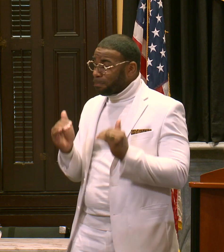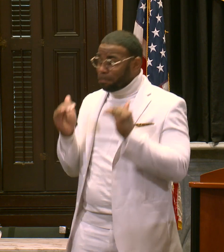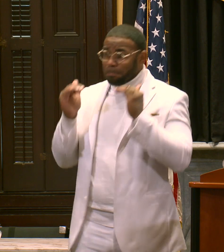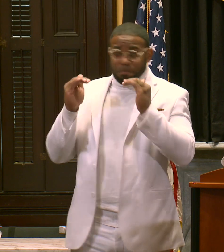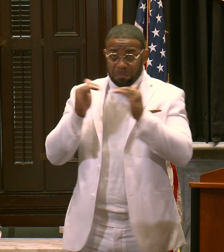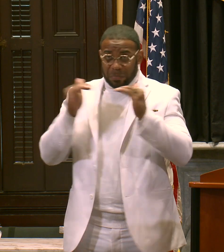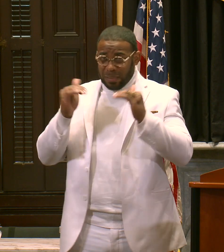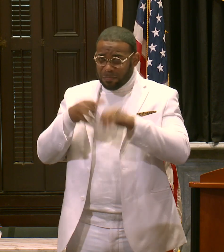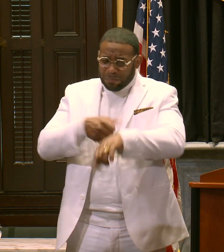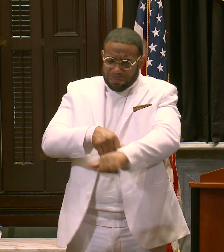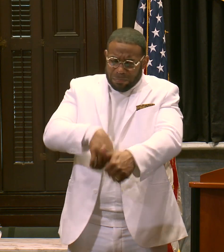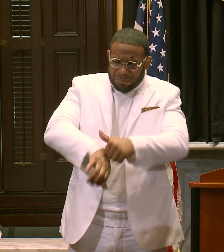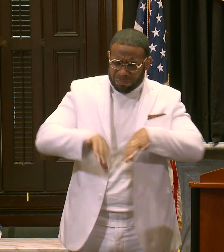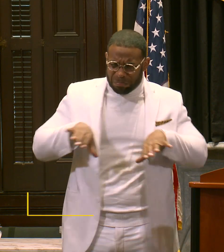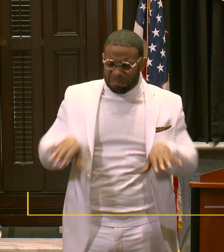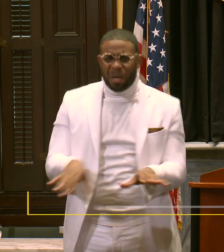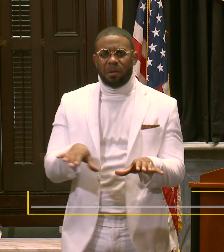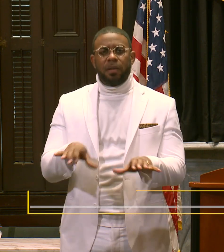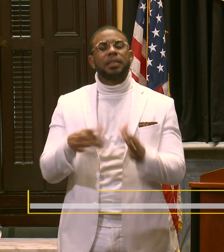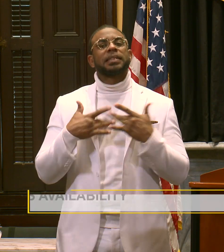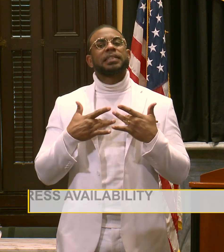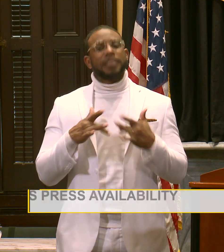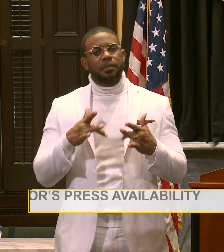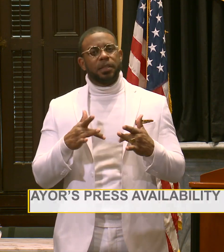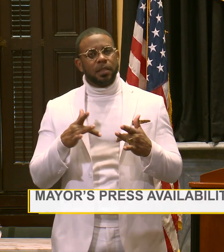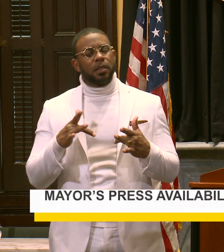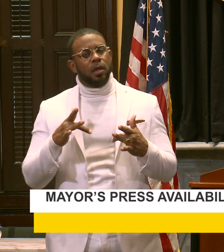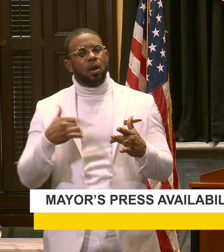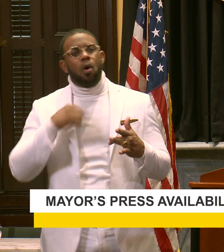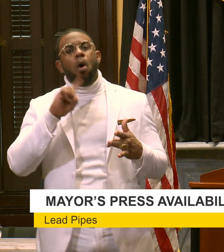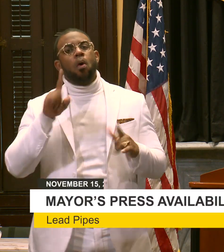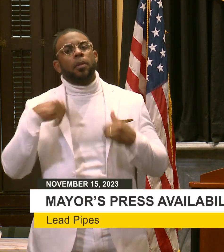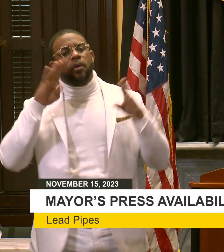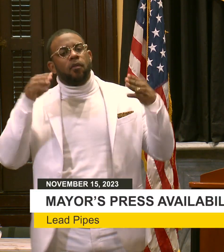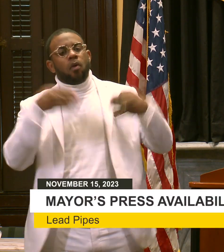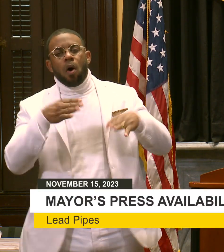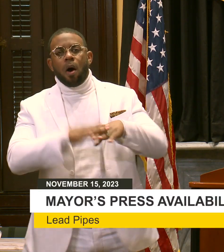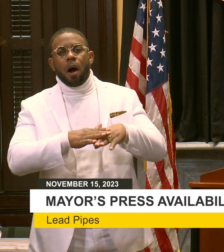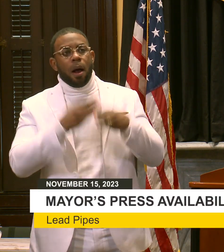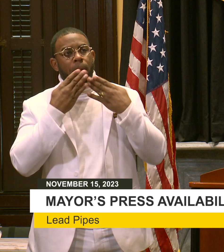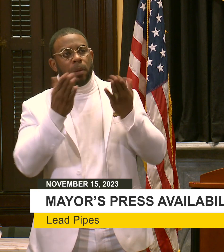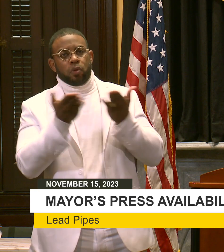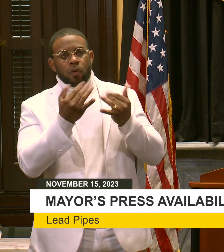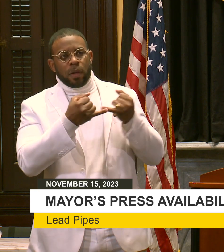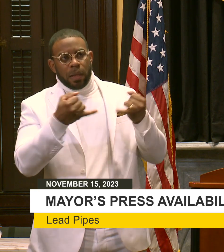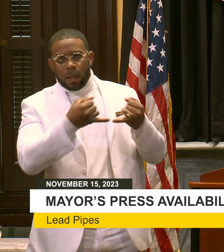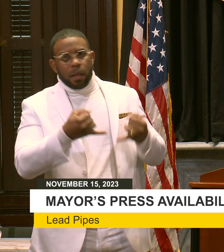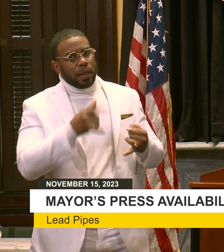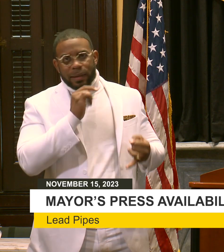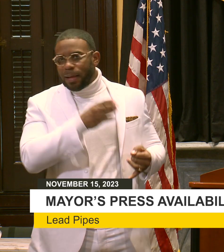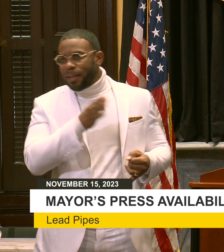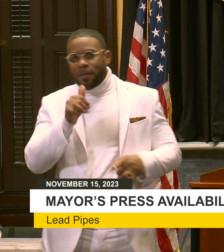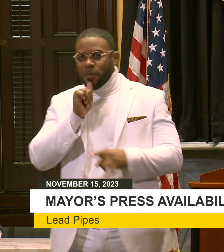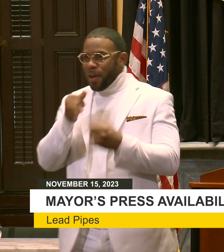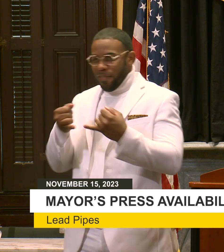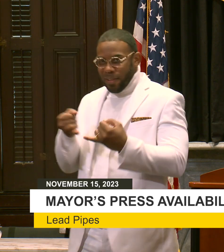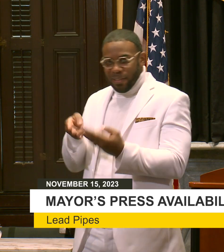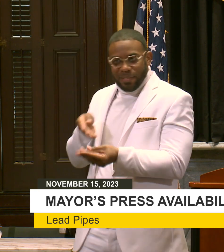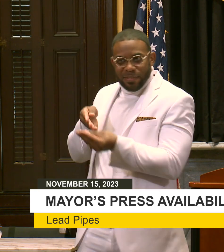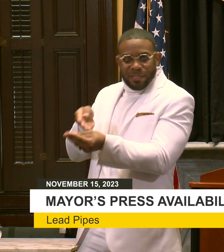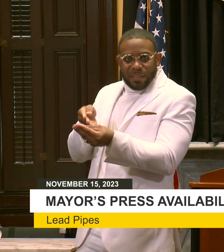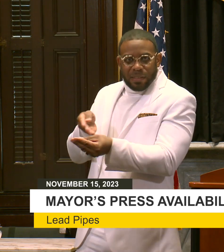whole new level and step. Typically, we've only been focused on the public service lines, not the private lines